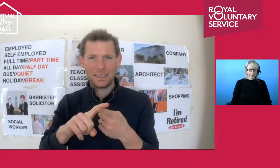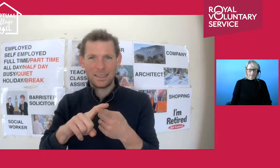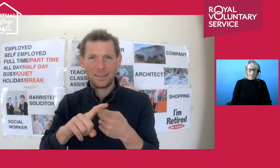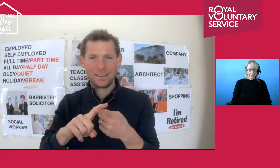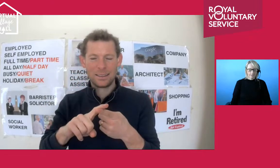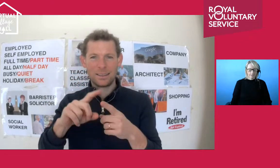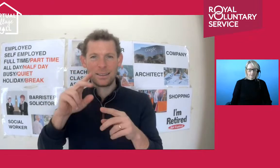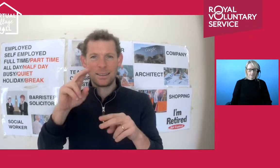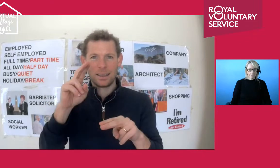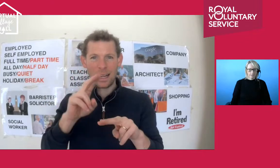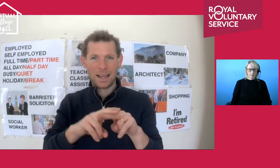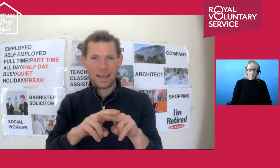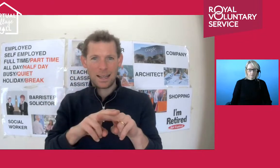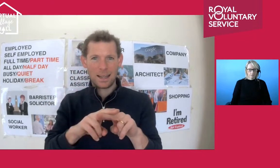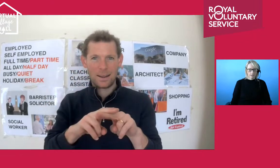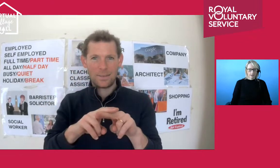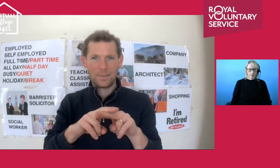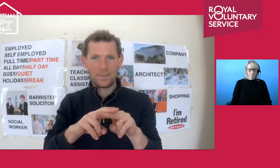E,